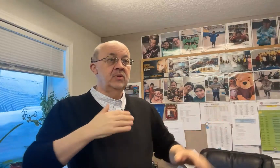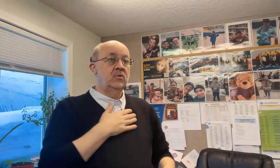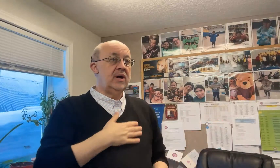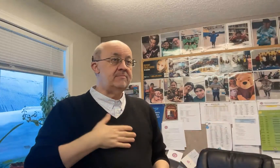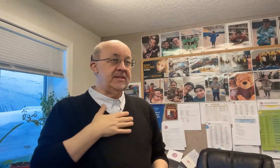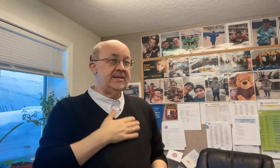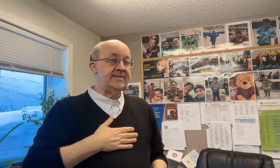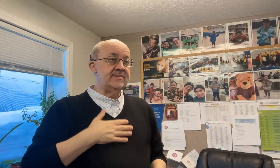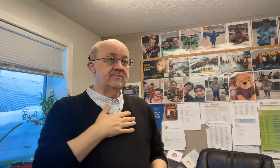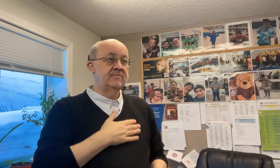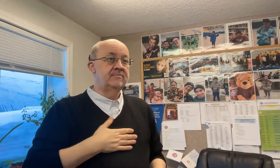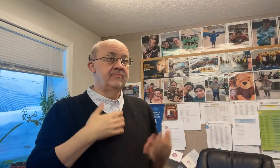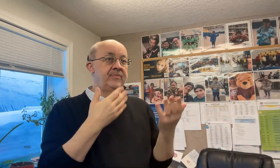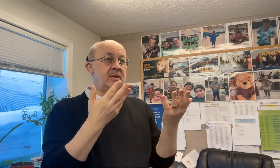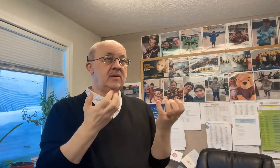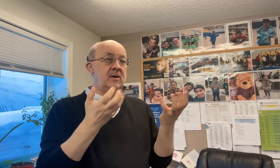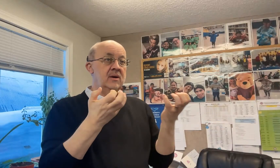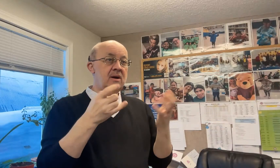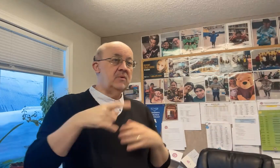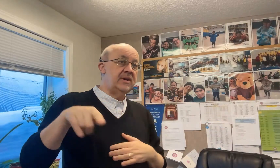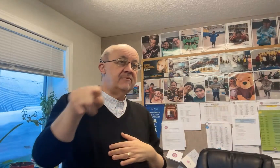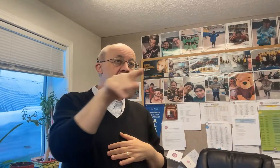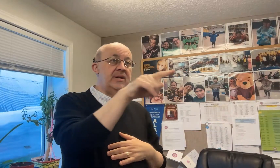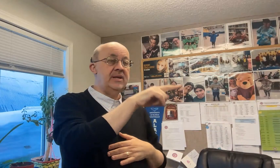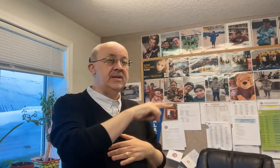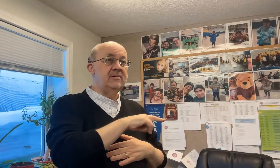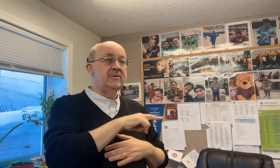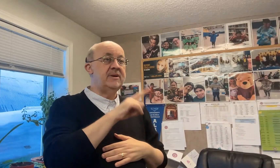Quiet, please. I want everyone in here to be